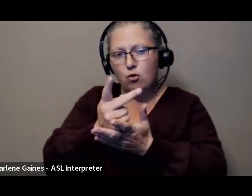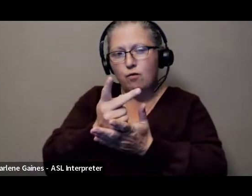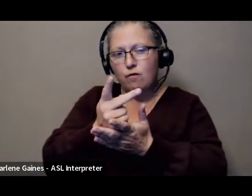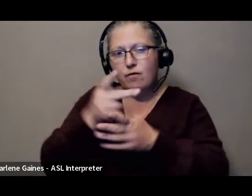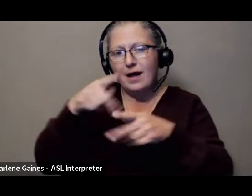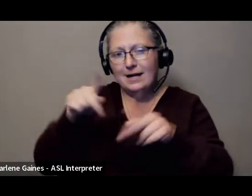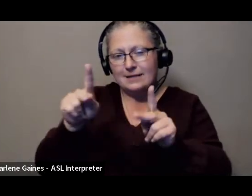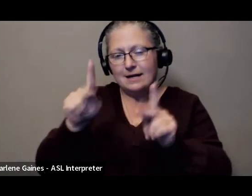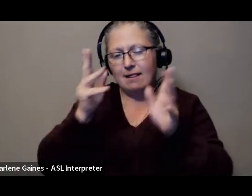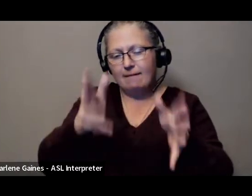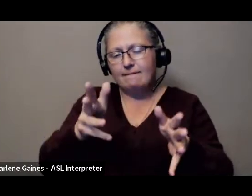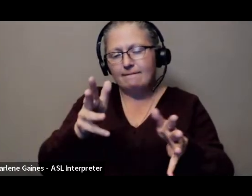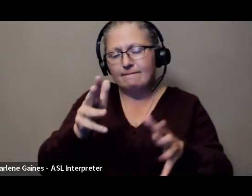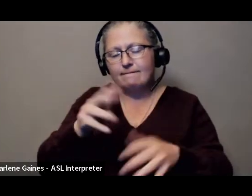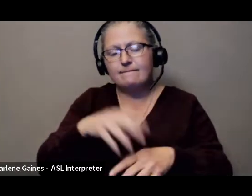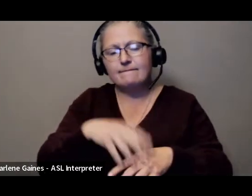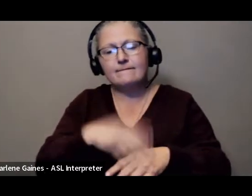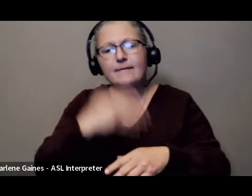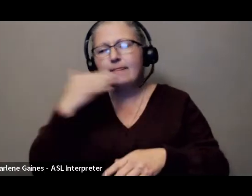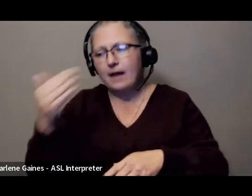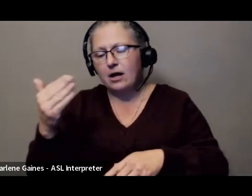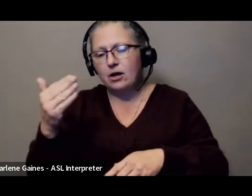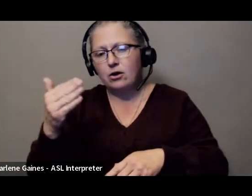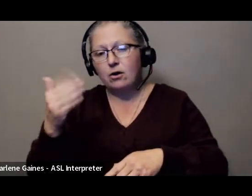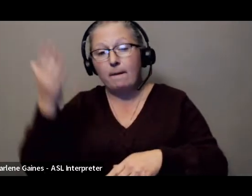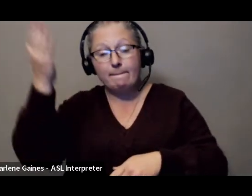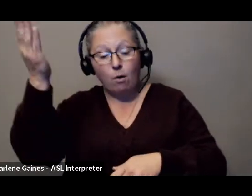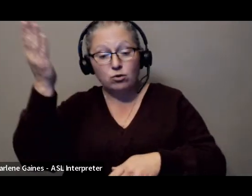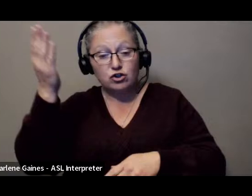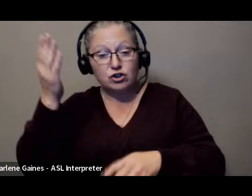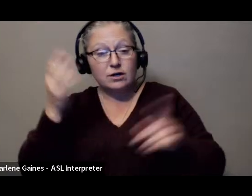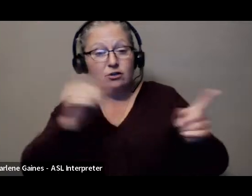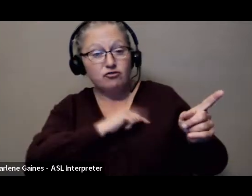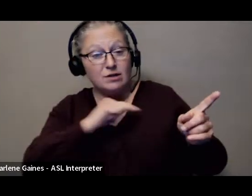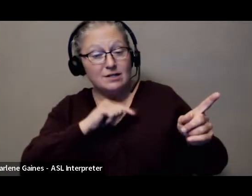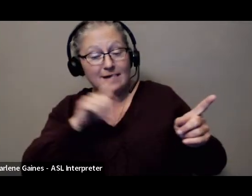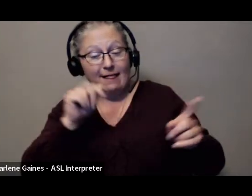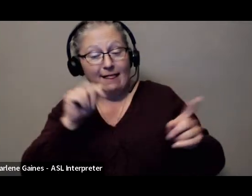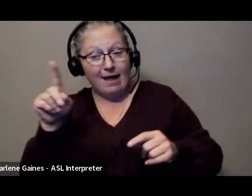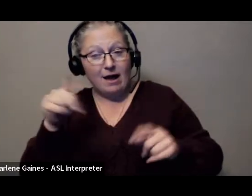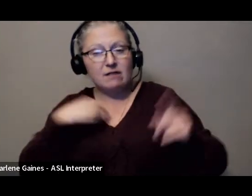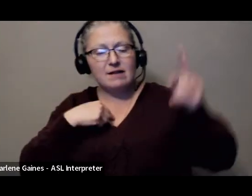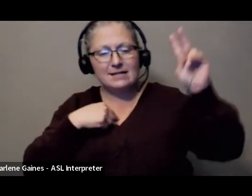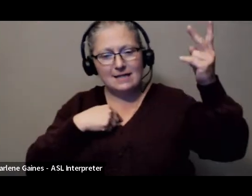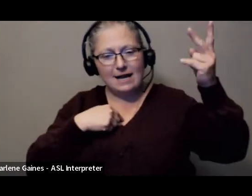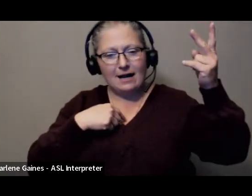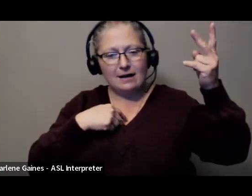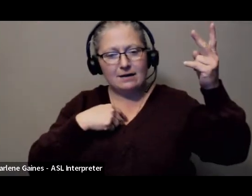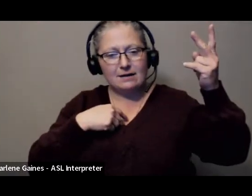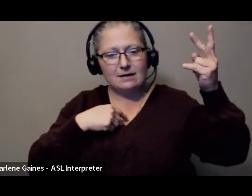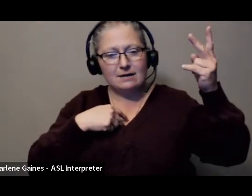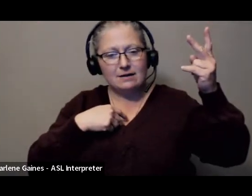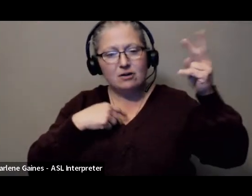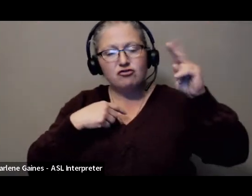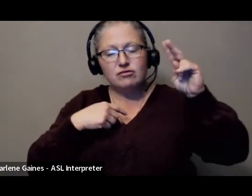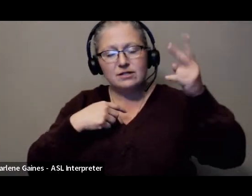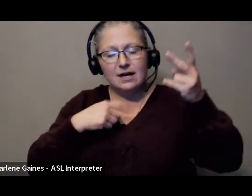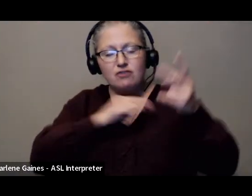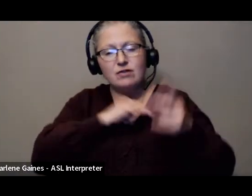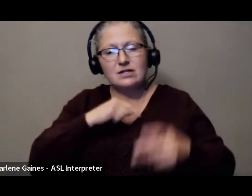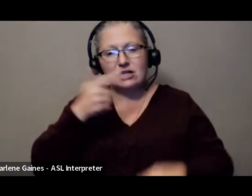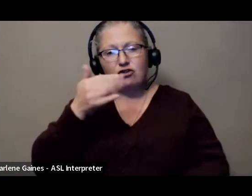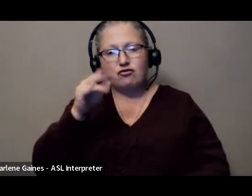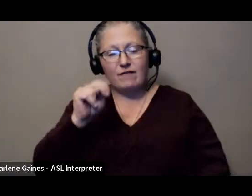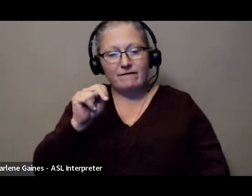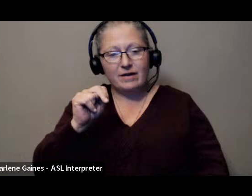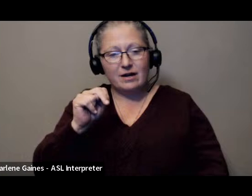agenda as is. Thank you. So we have a motion by Trustee Land I'll second the motion. and a second by Trustee